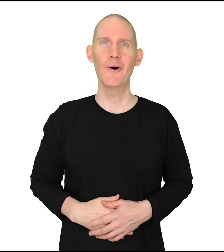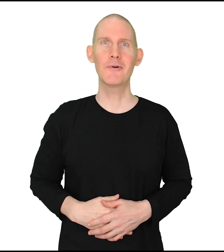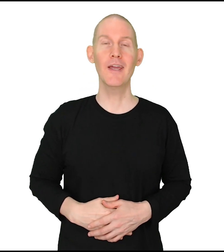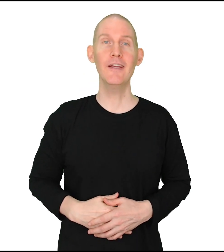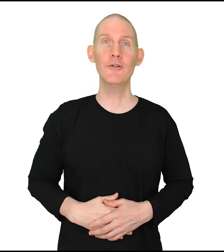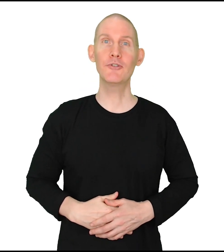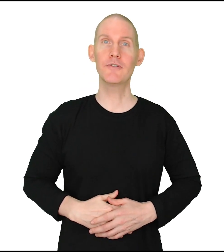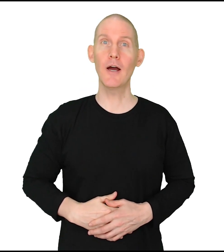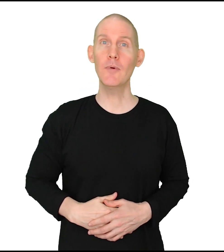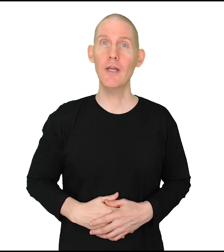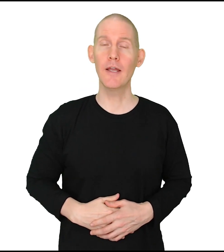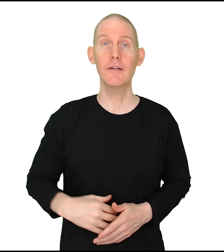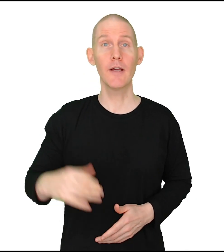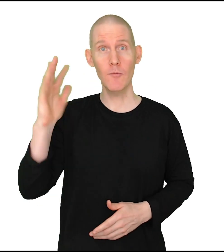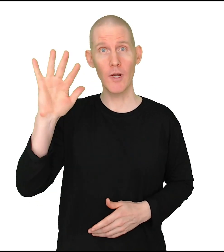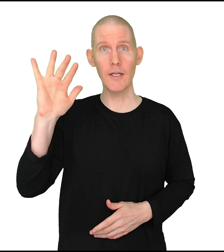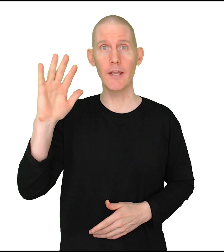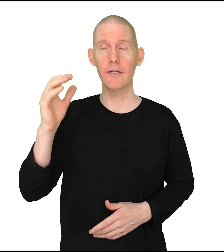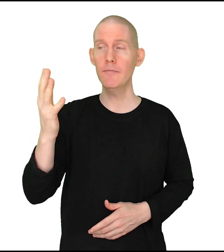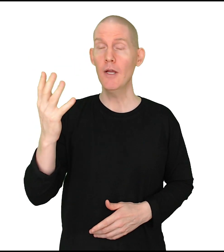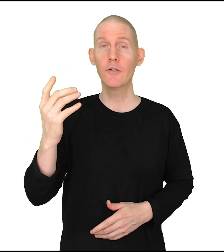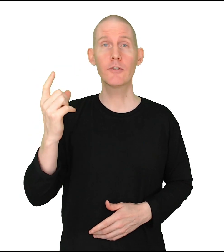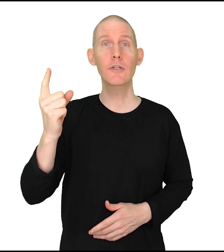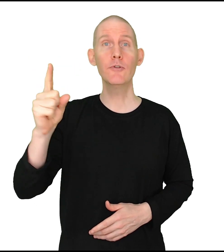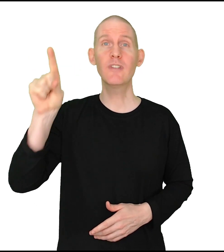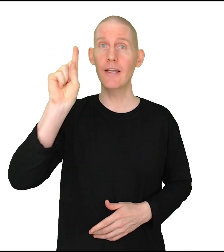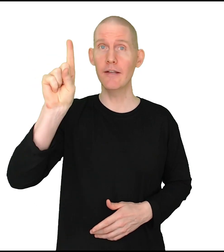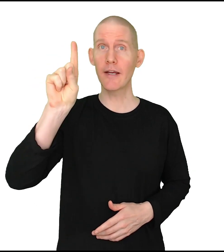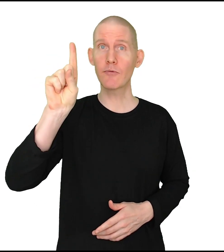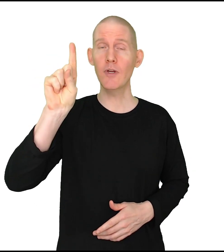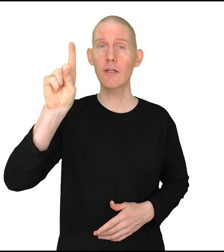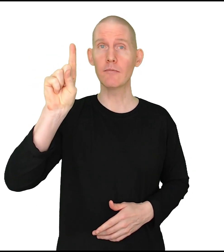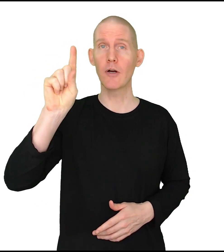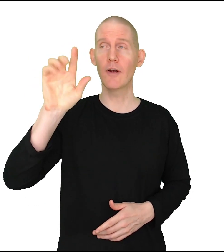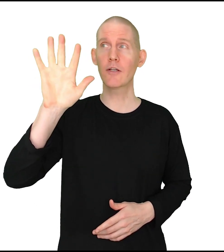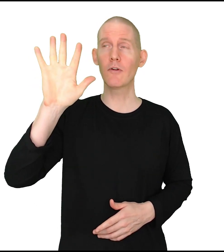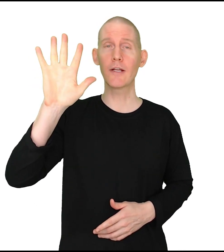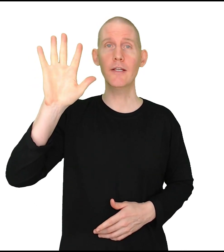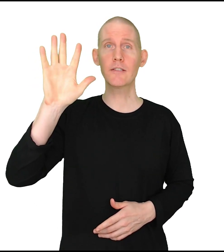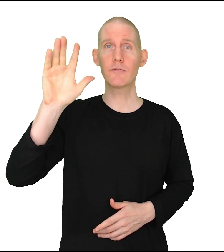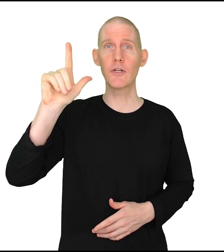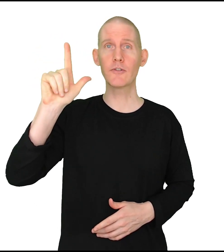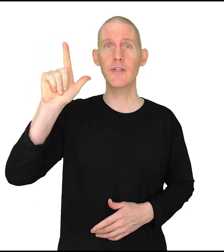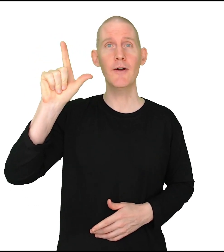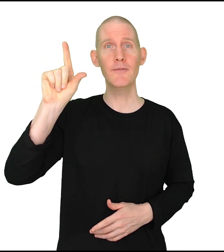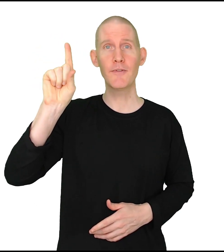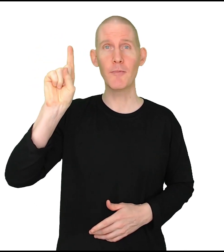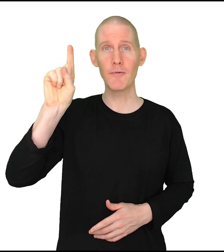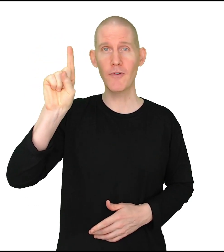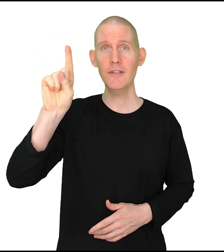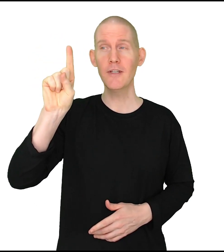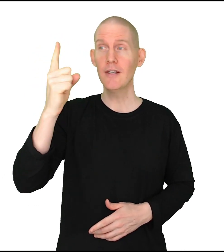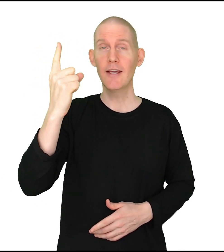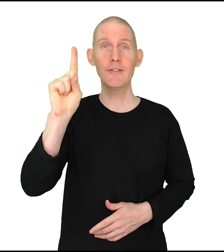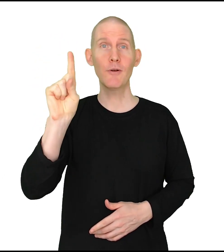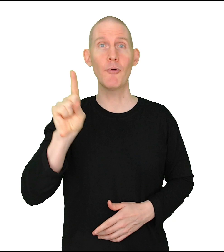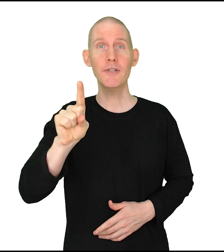Okay, use your dominant hand. I'm right-handed. Just going to use the index finger. All right, go like this, fingers down, thumb in front. It's your pointer